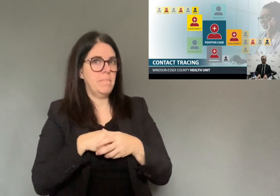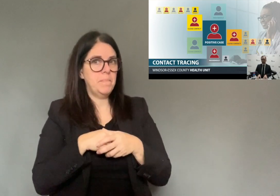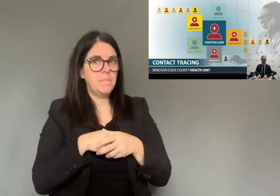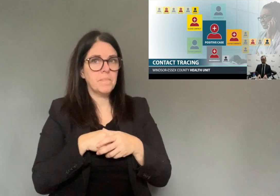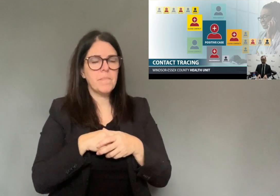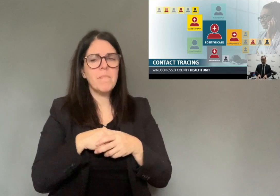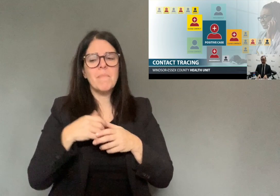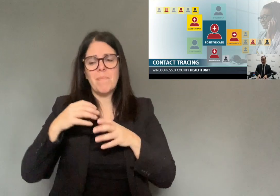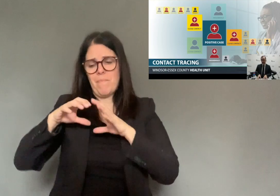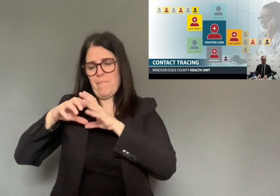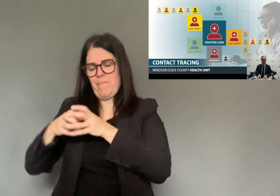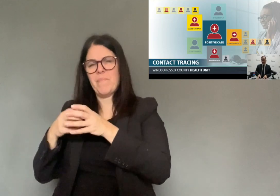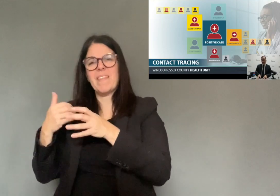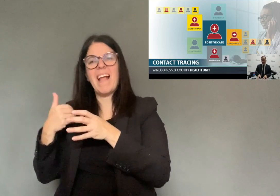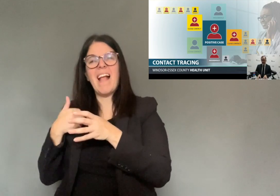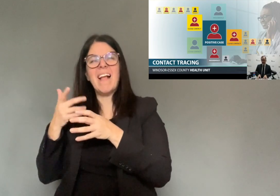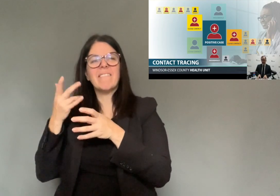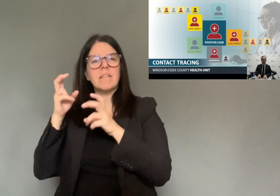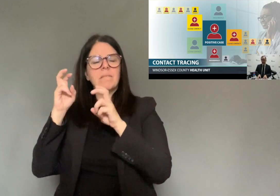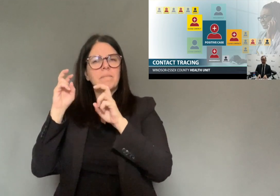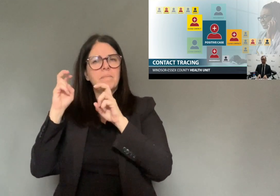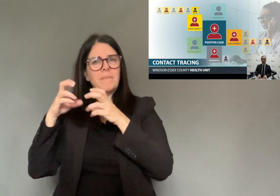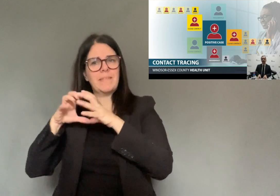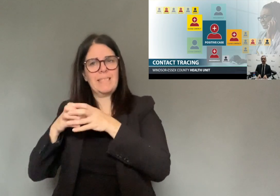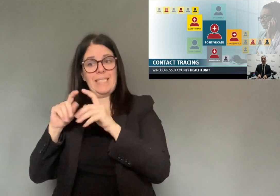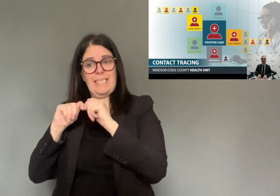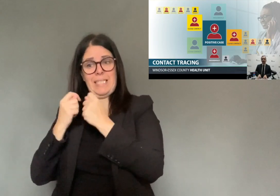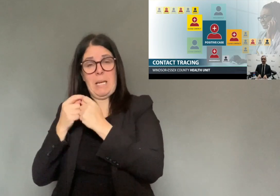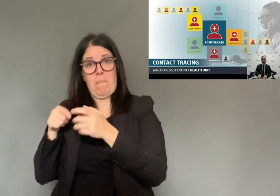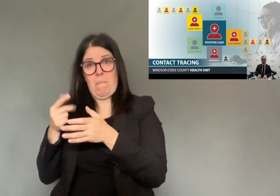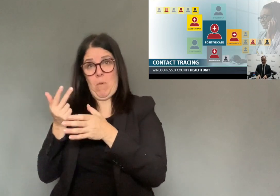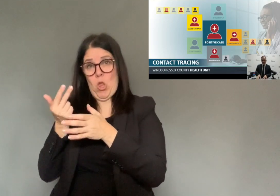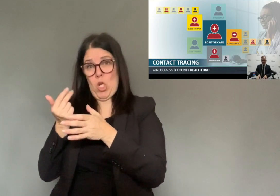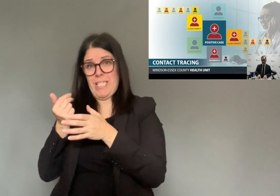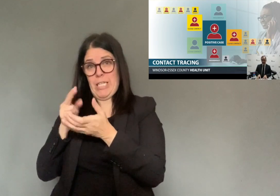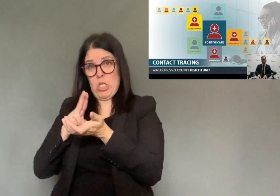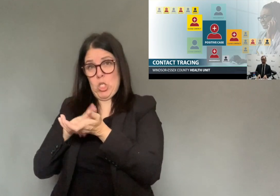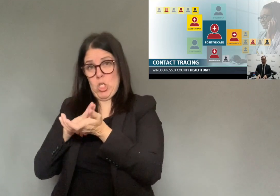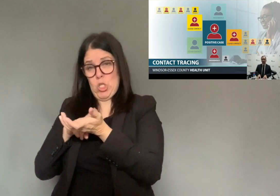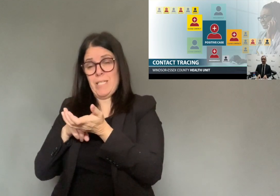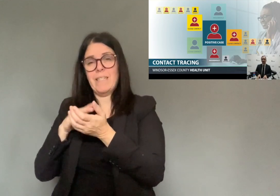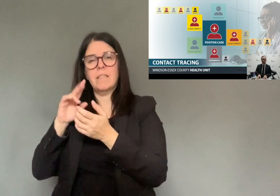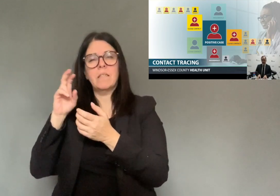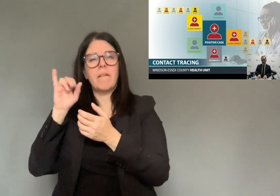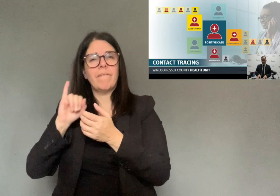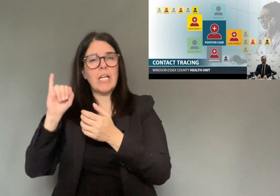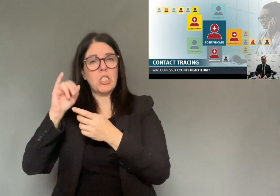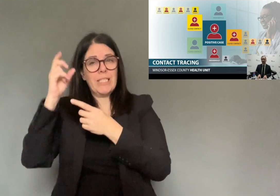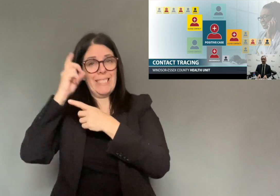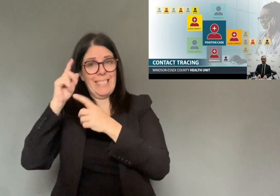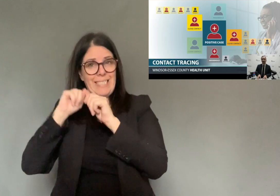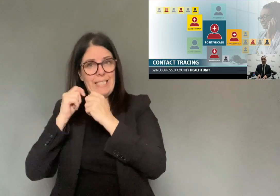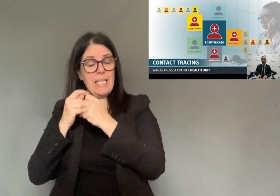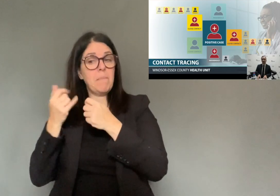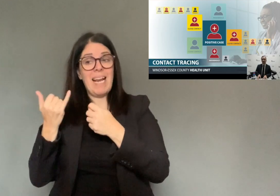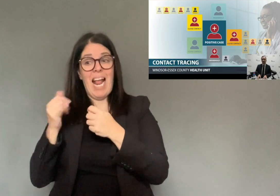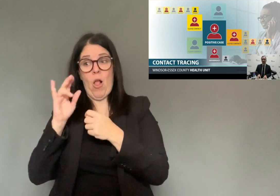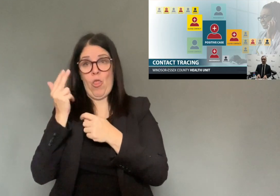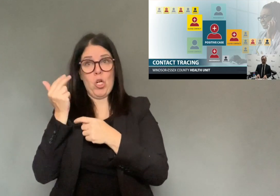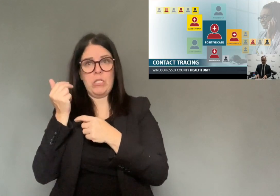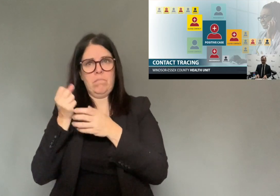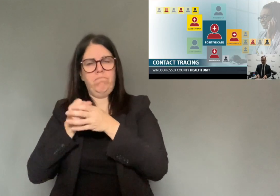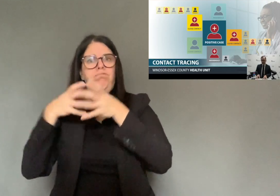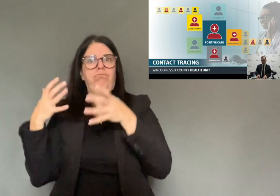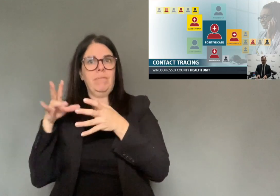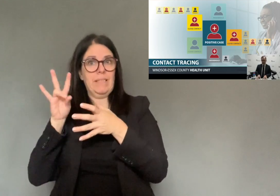infectious diseases team that has grown from 13 nurses to over 70, responding to questions and following up with all the cases